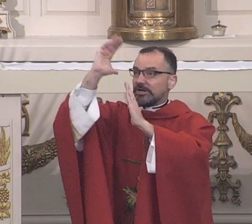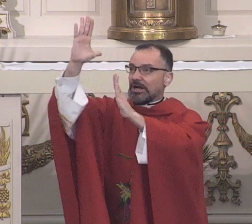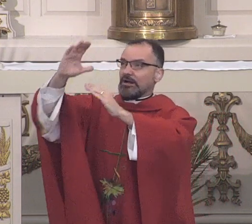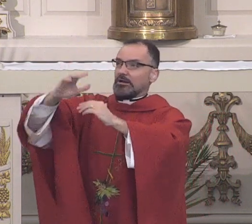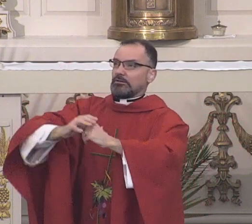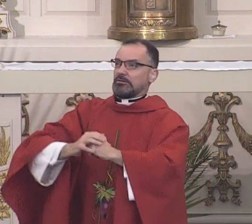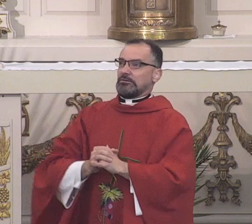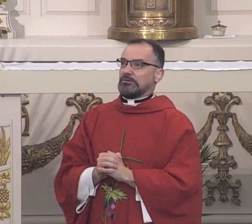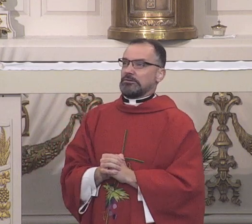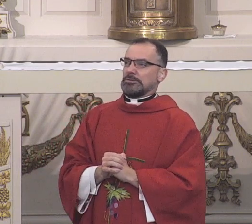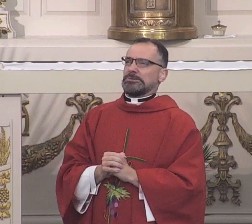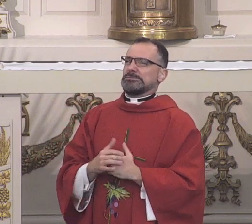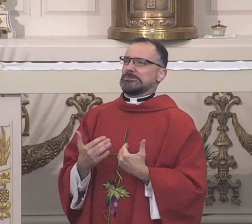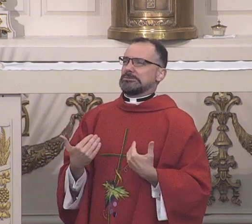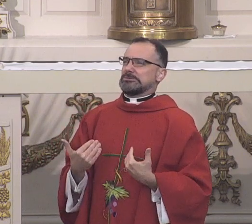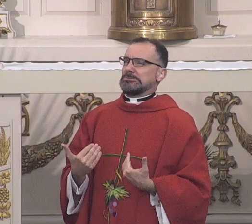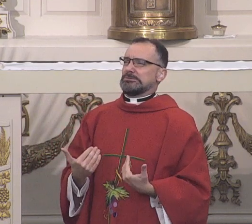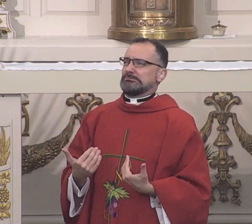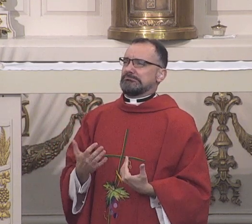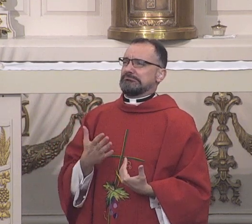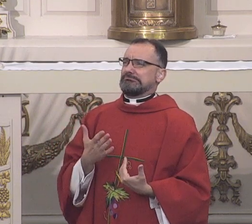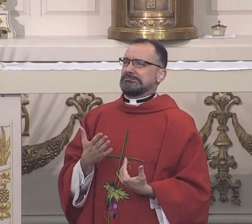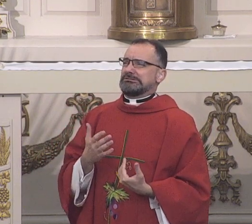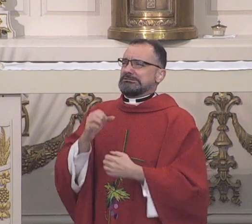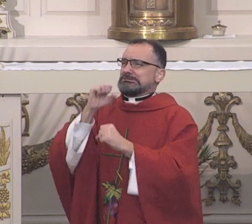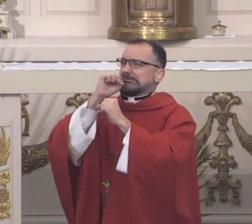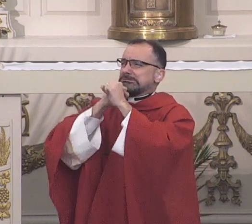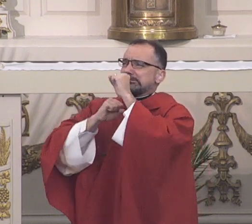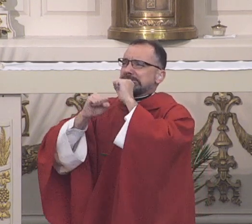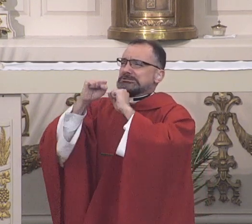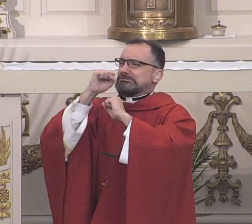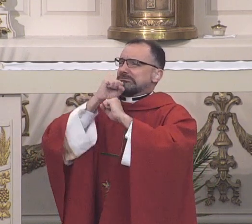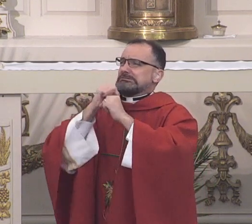Jesus prayed to his Father.